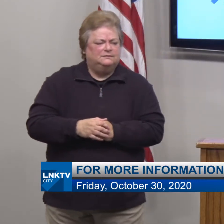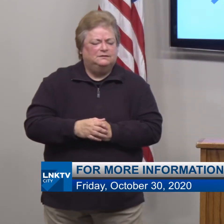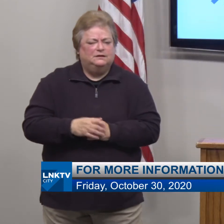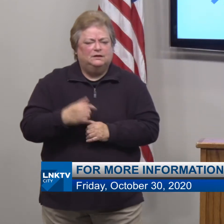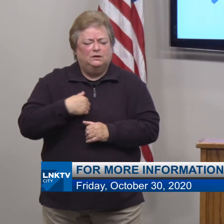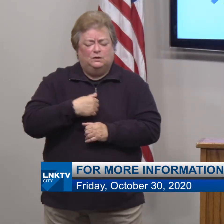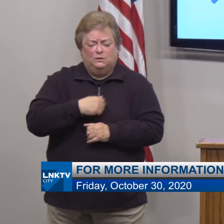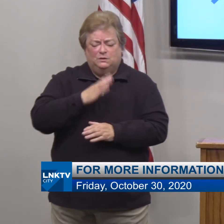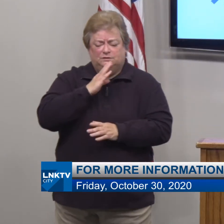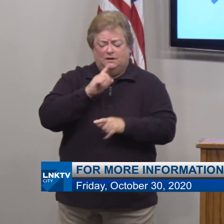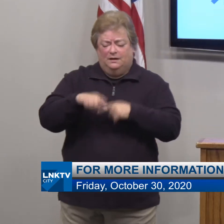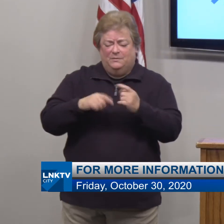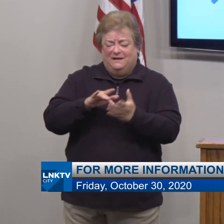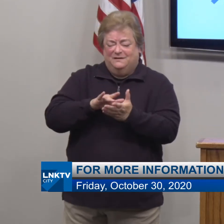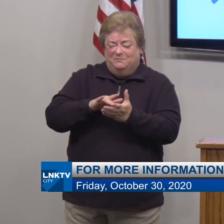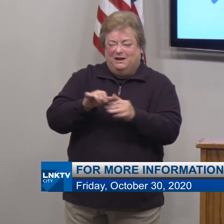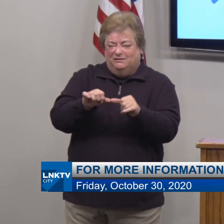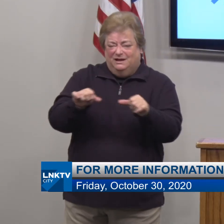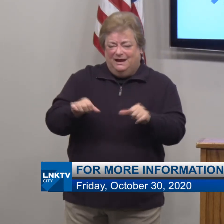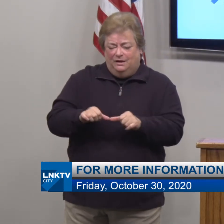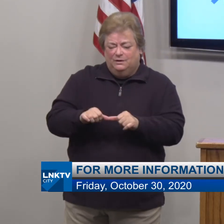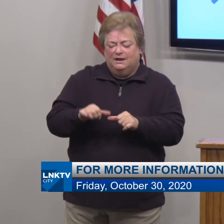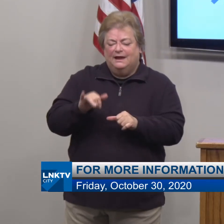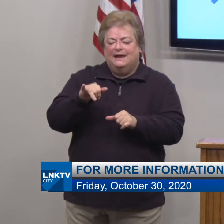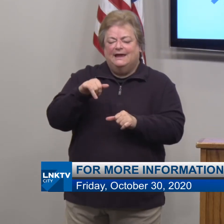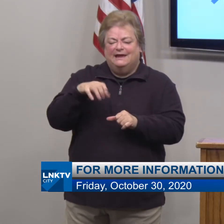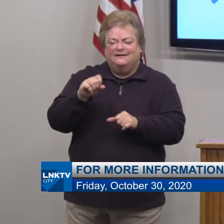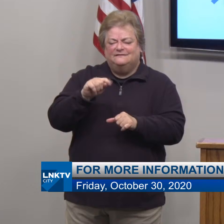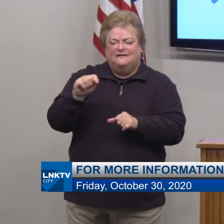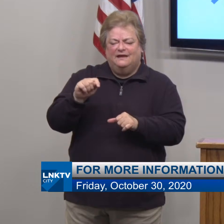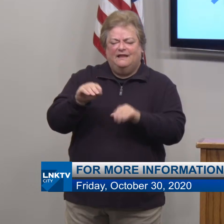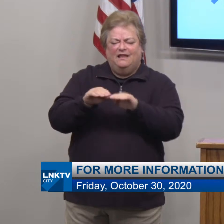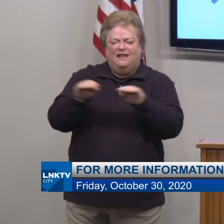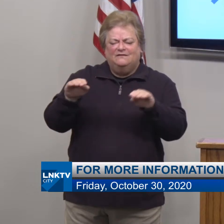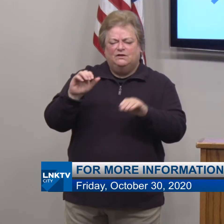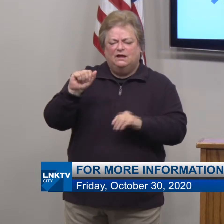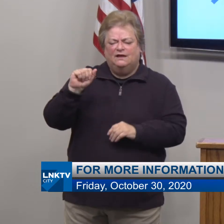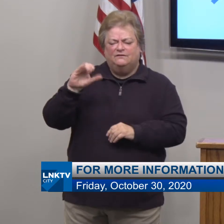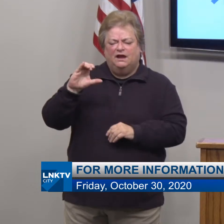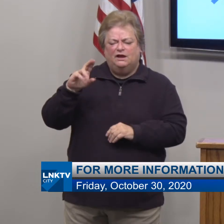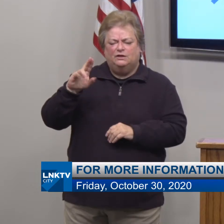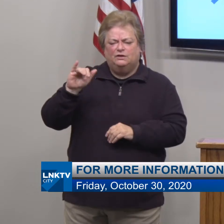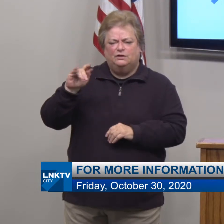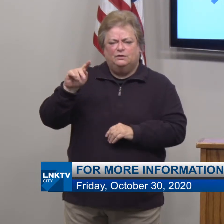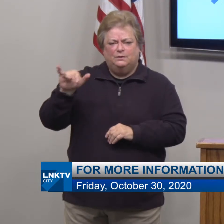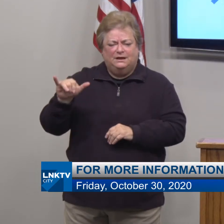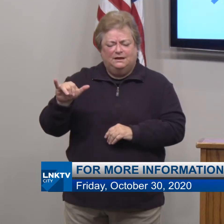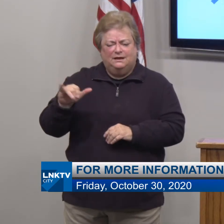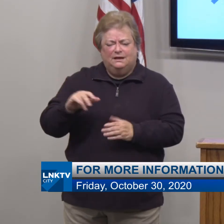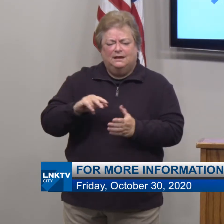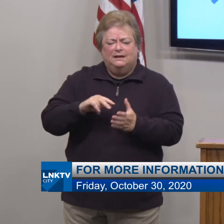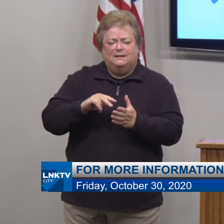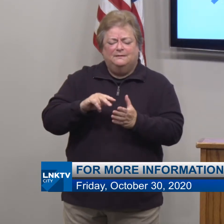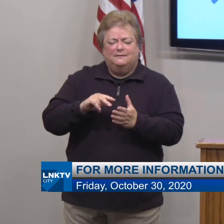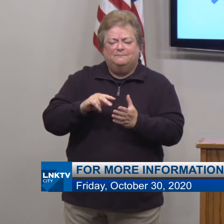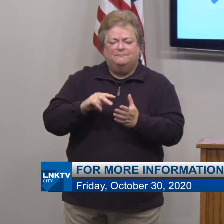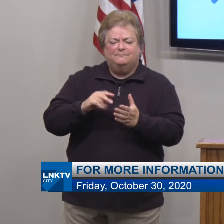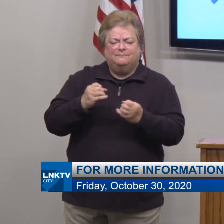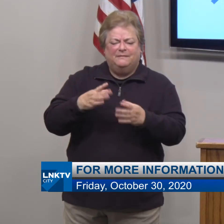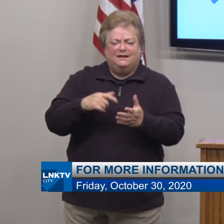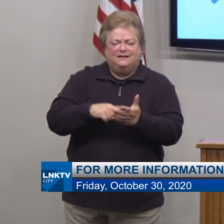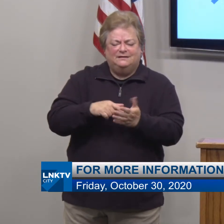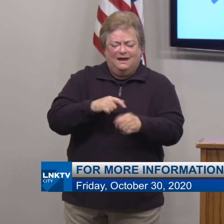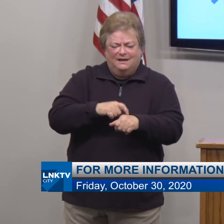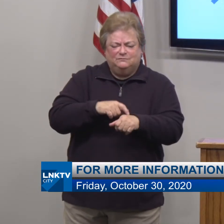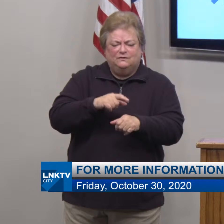talk about in the medical area, it's their level of acuity. So it means that many times the